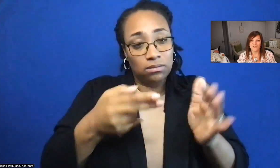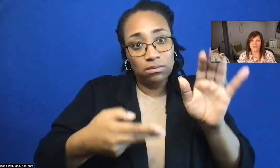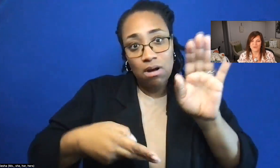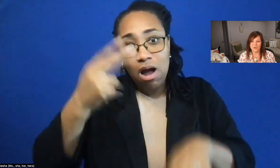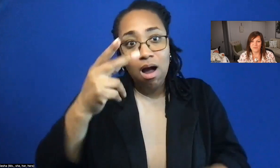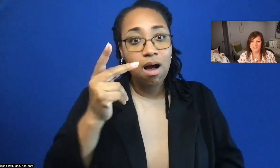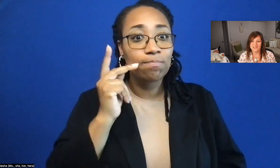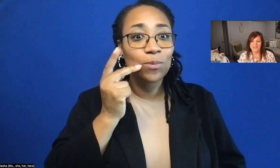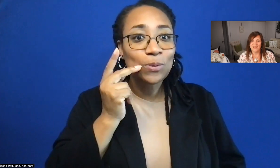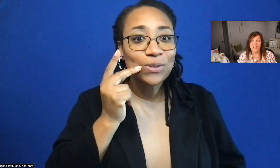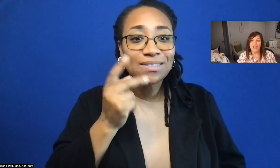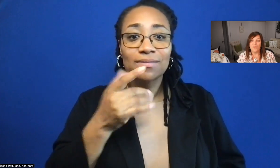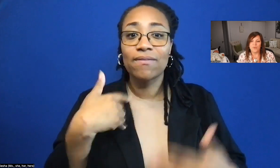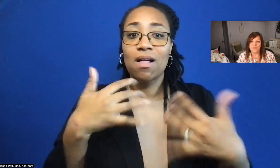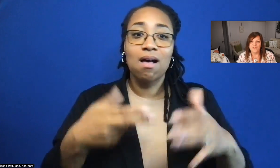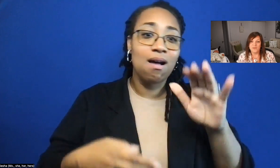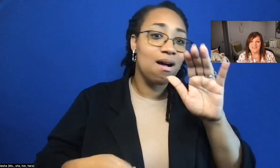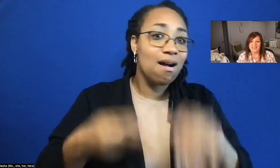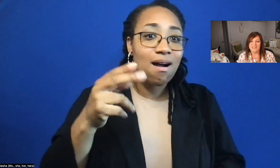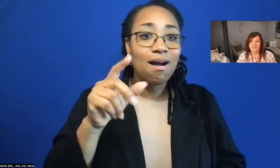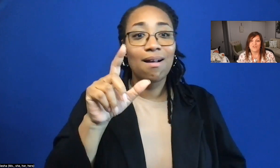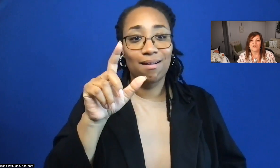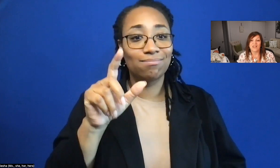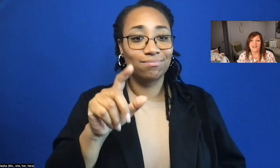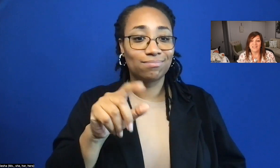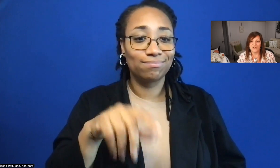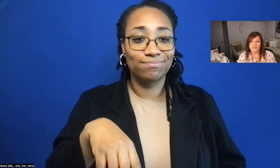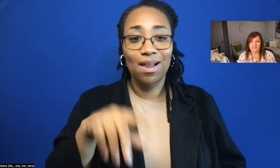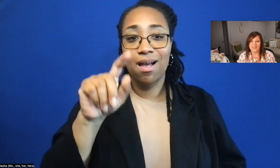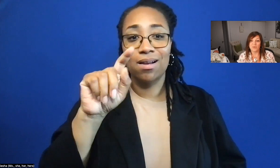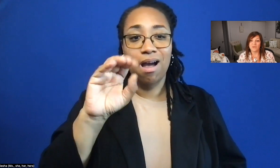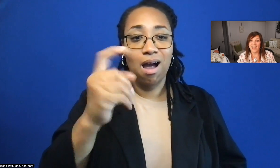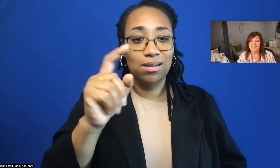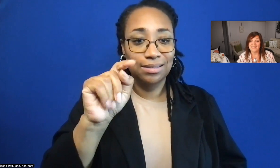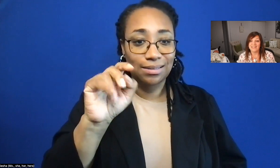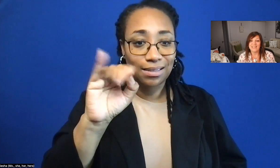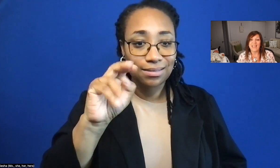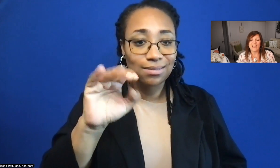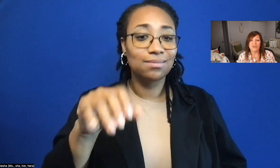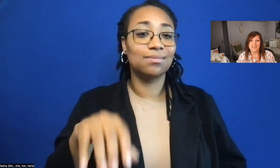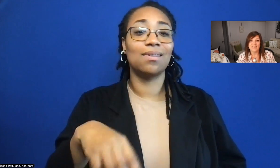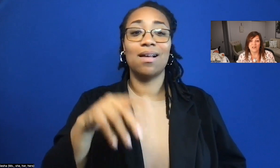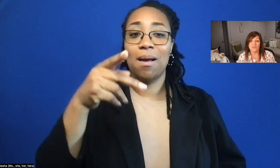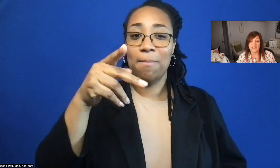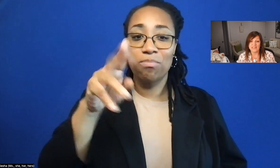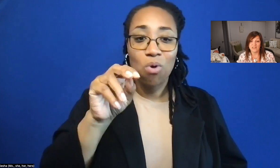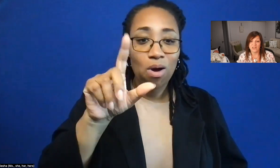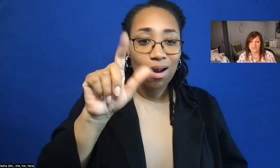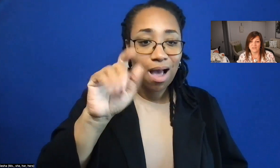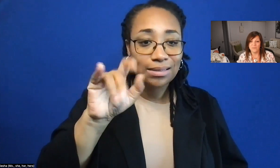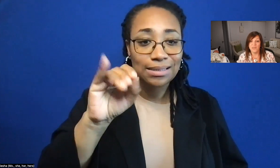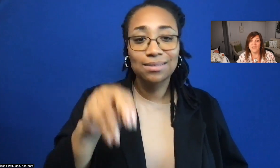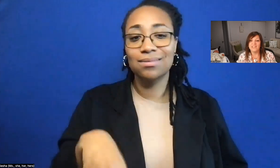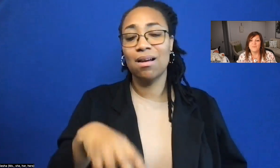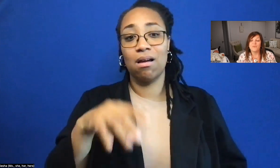their first poops. Birth of the placenta triggers oxytocin and prolactin to increase and release